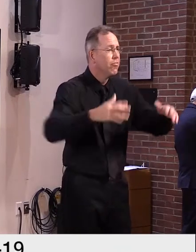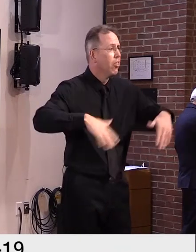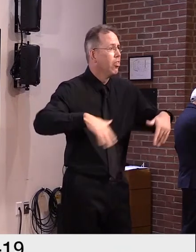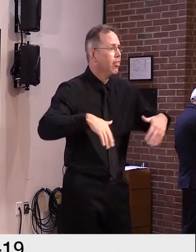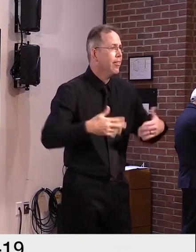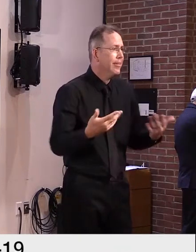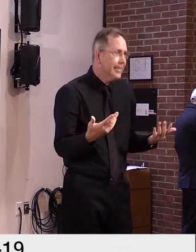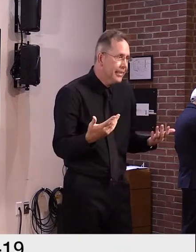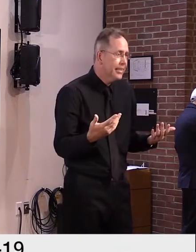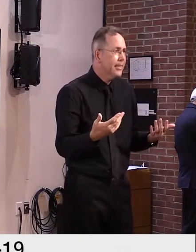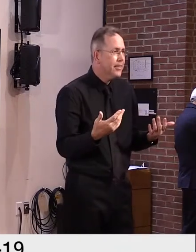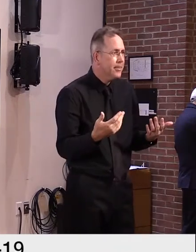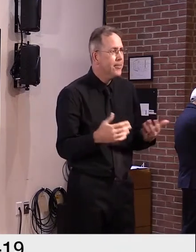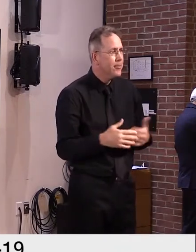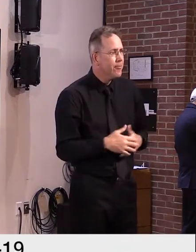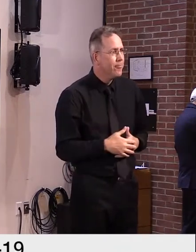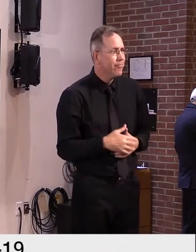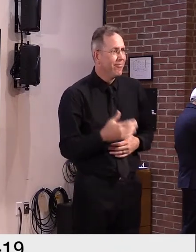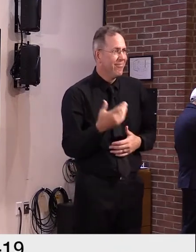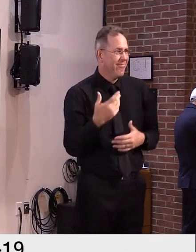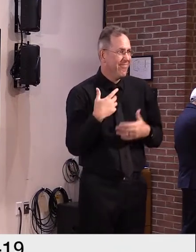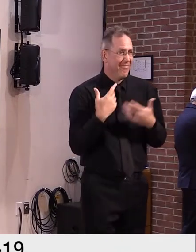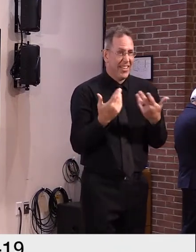talking about, but I'm going to let him answer that.